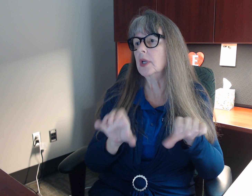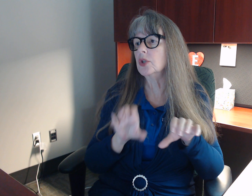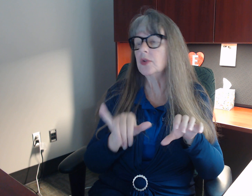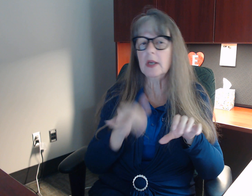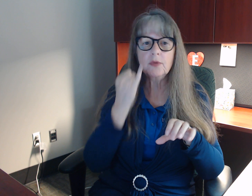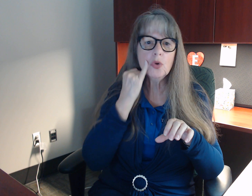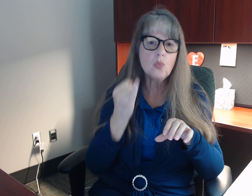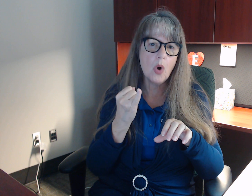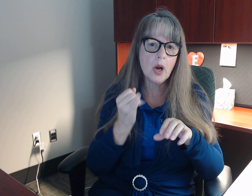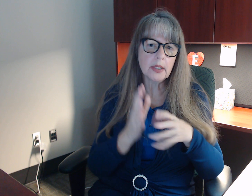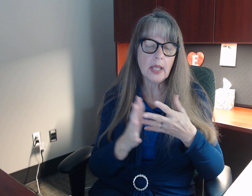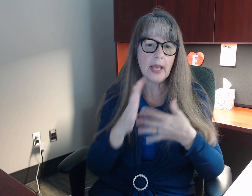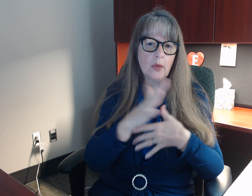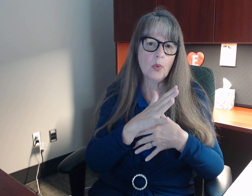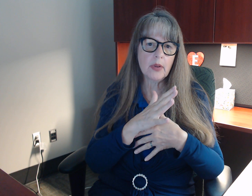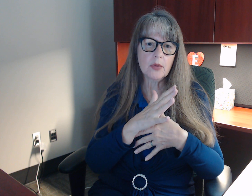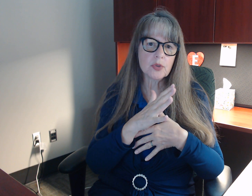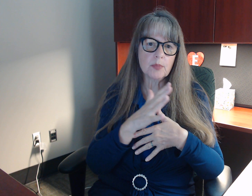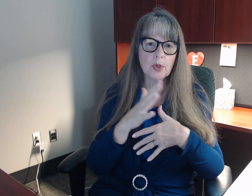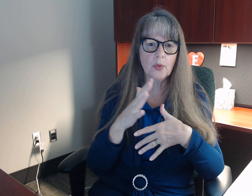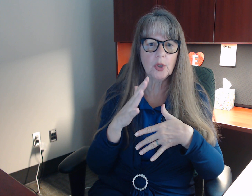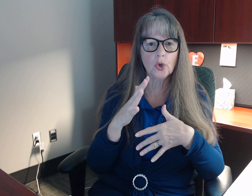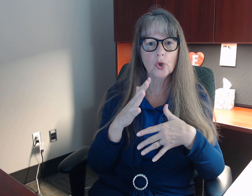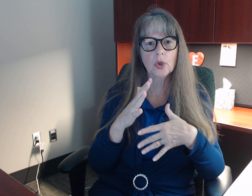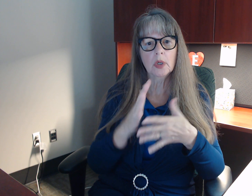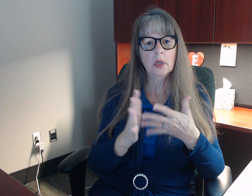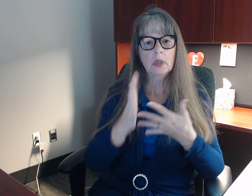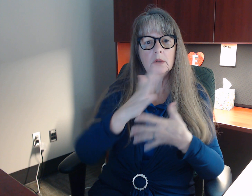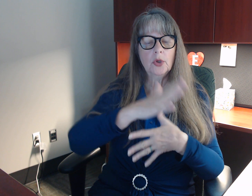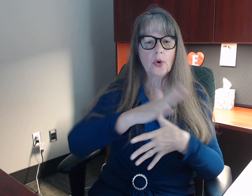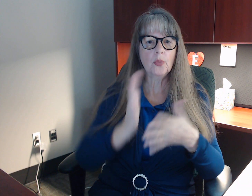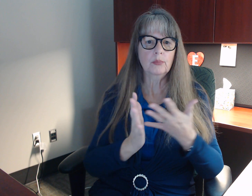do that if you want, like one of those superior,